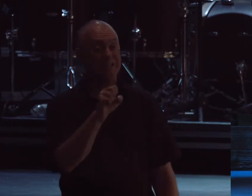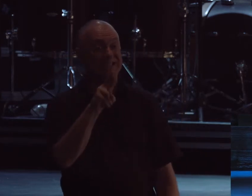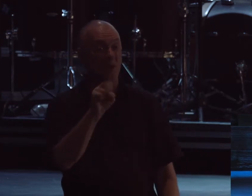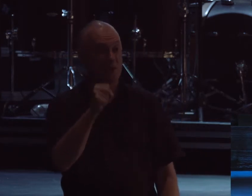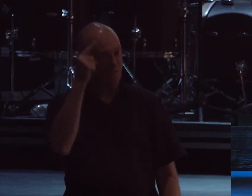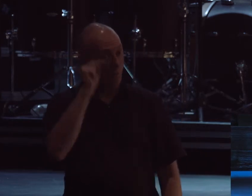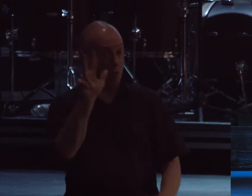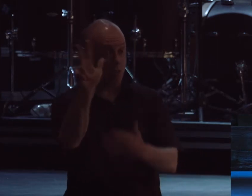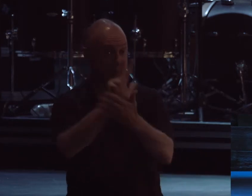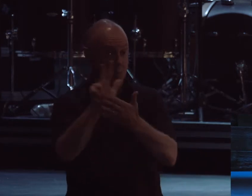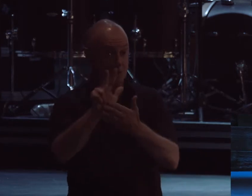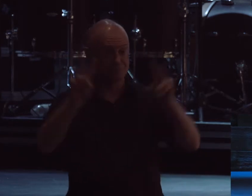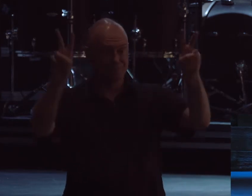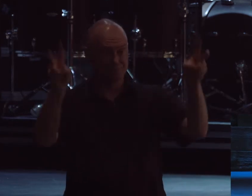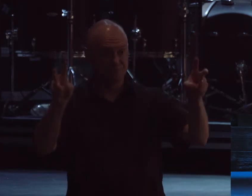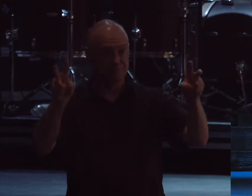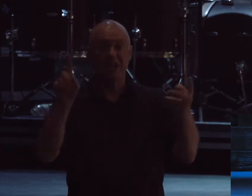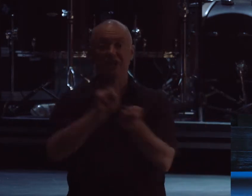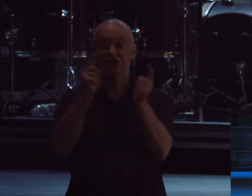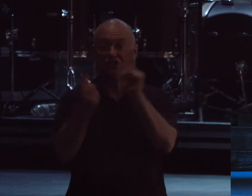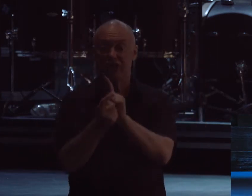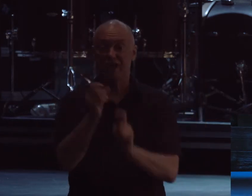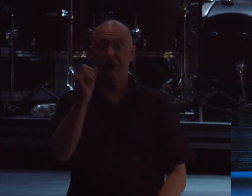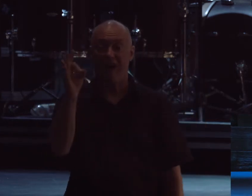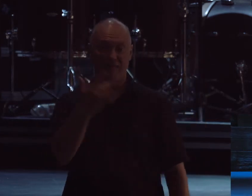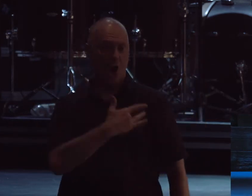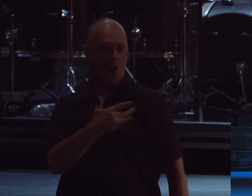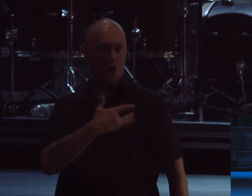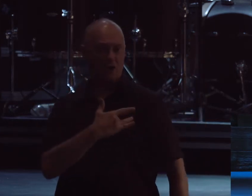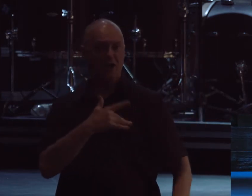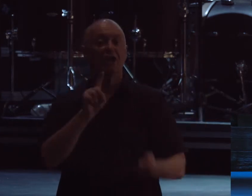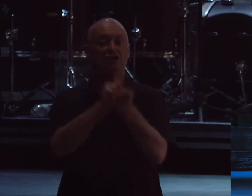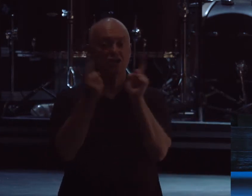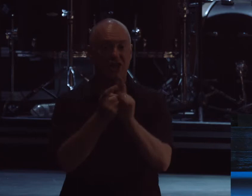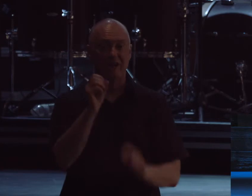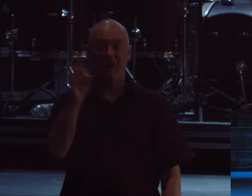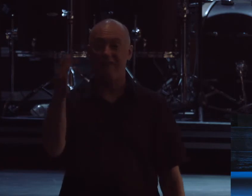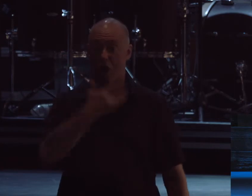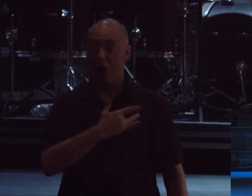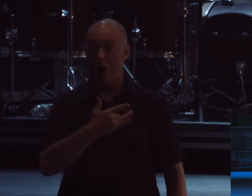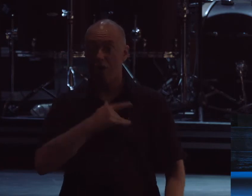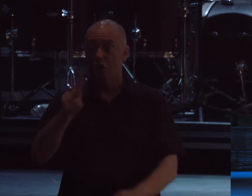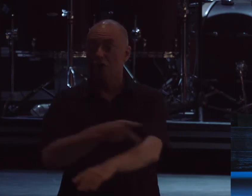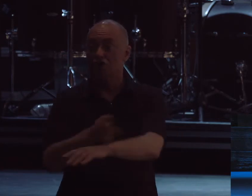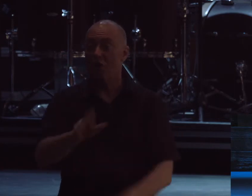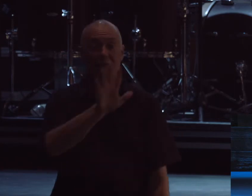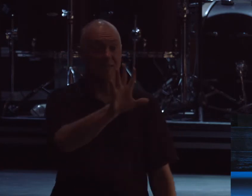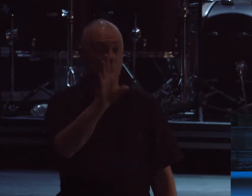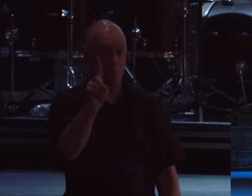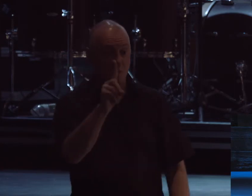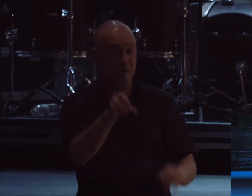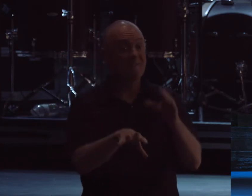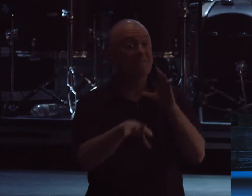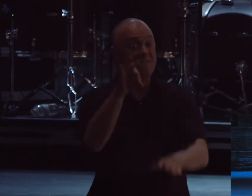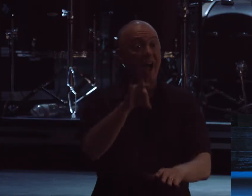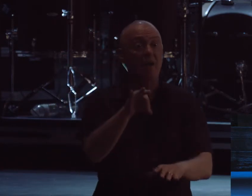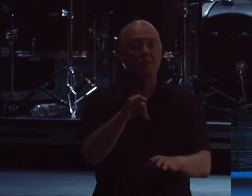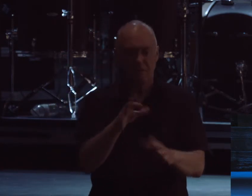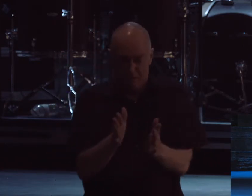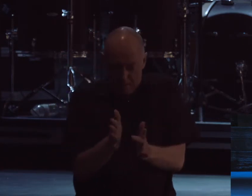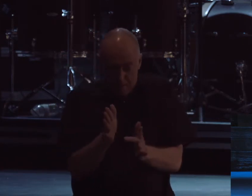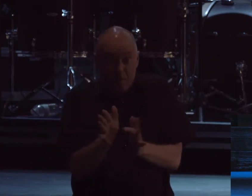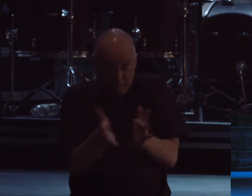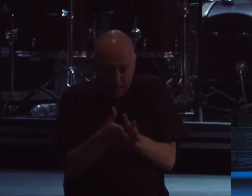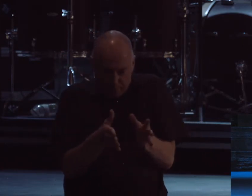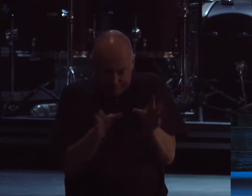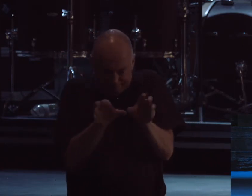series today for 3 weeks, Lord willing, entitled A Change of Heart. A Change of Heart. Psalm 51, found near the center